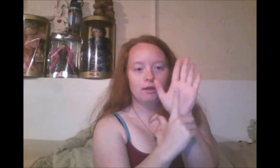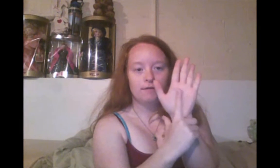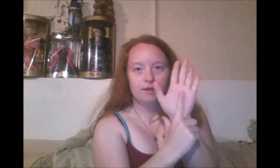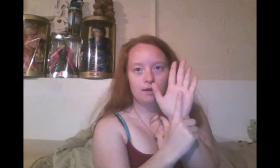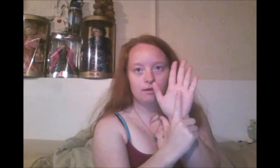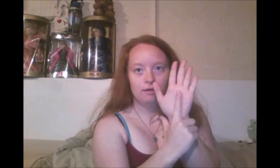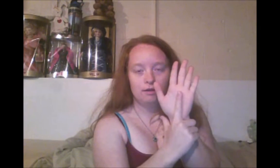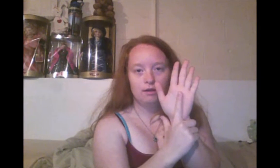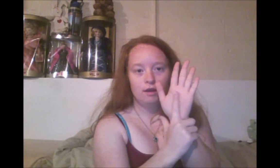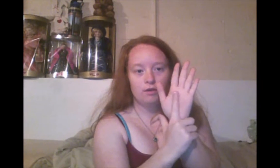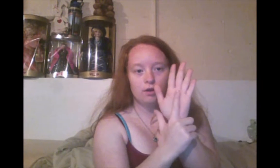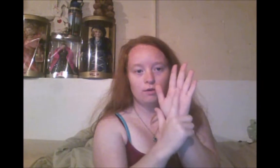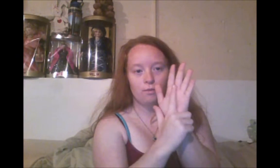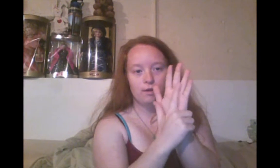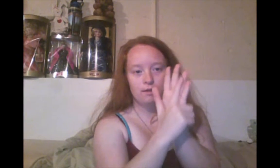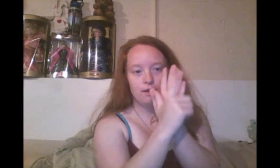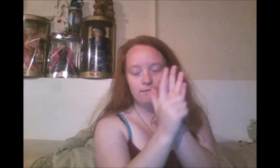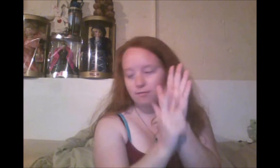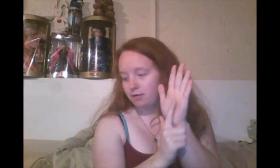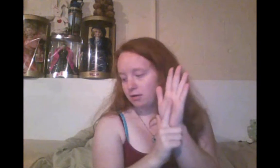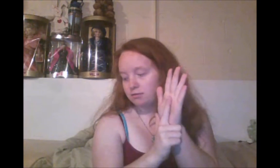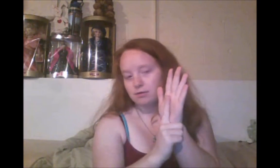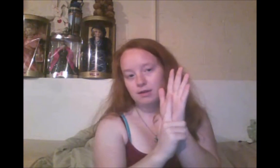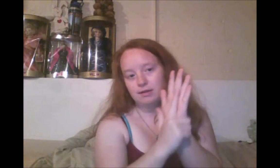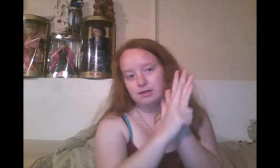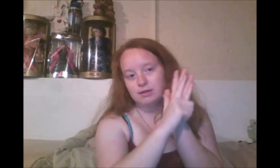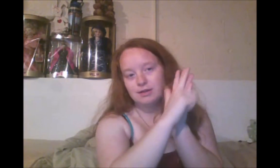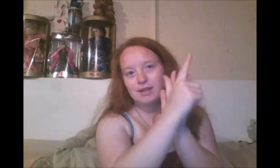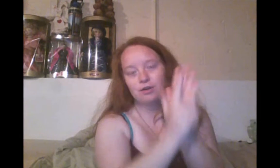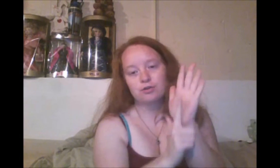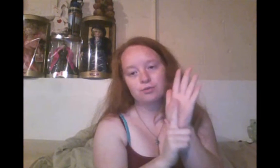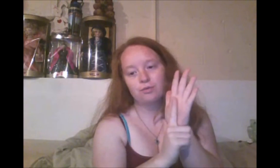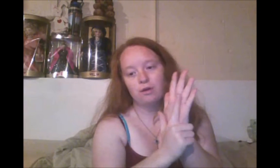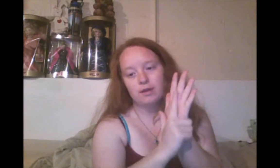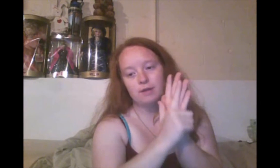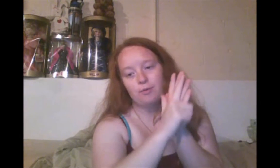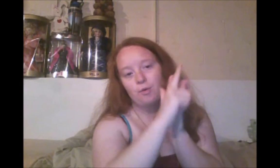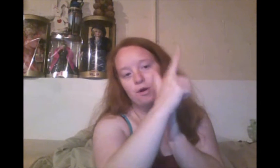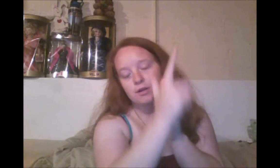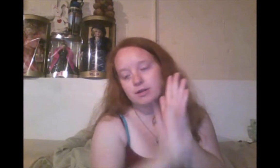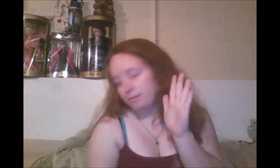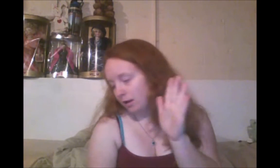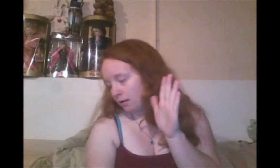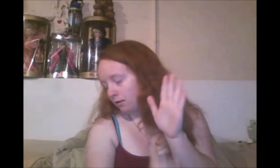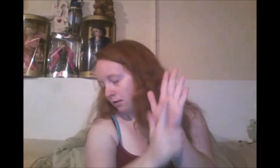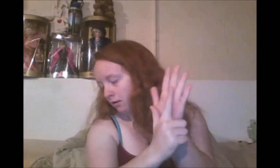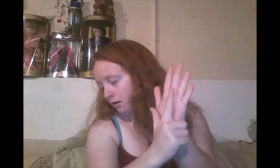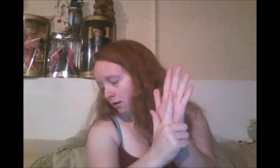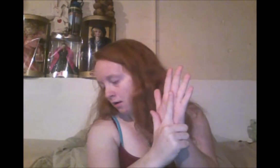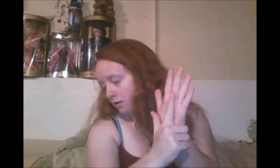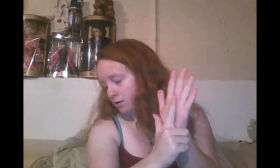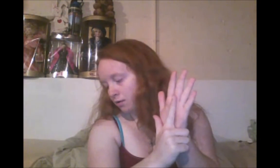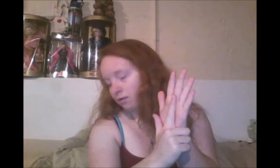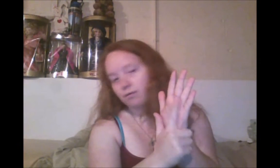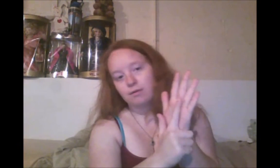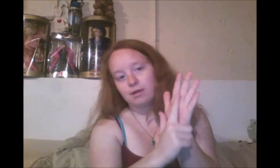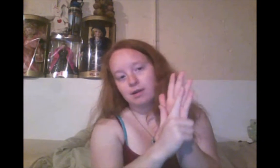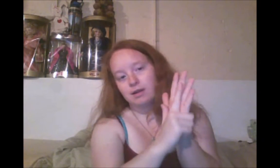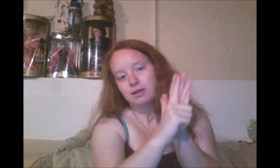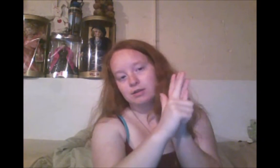left hand, and then you're going to wiggle it up. Lizard. It's like it's crawling up a wall or something. So,